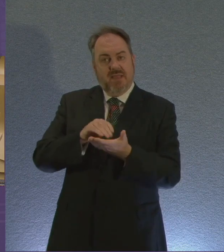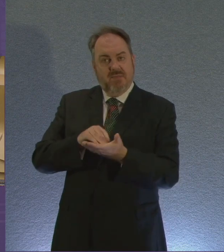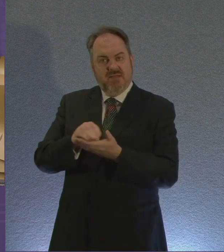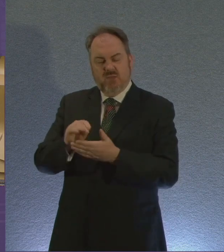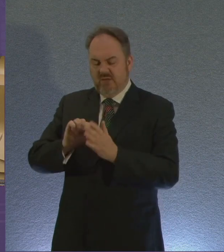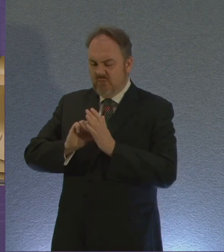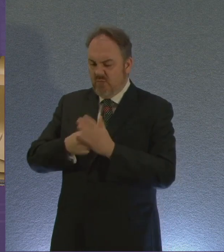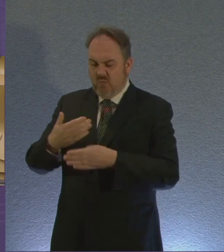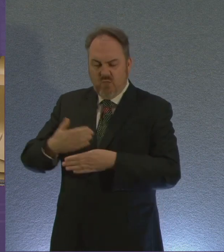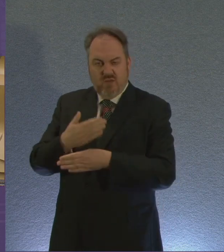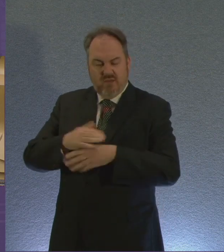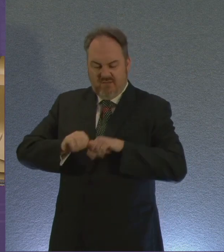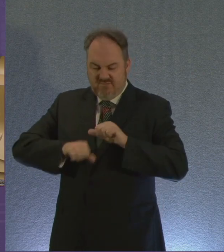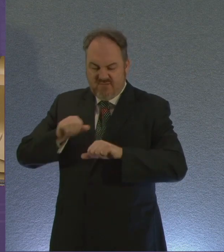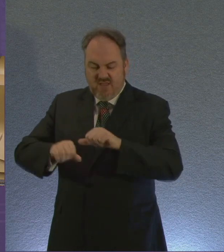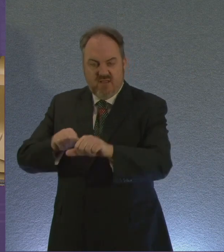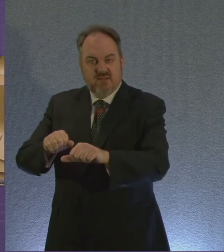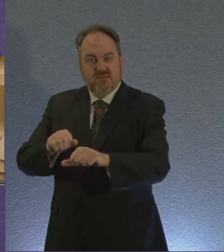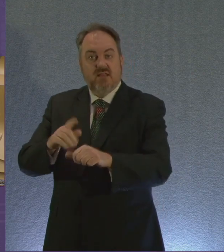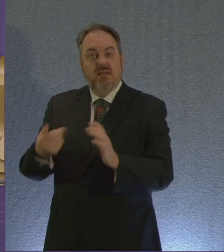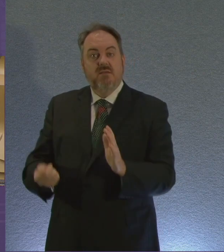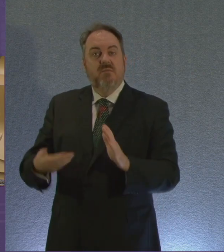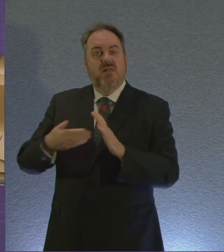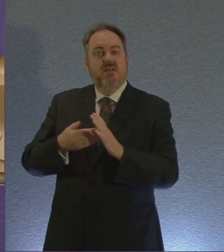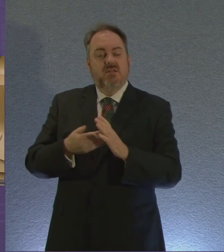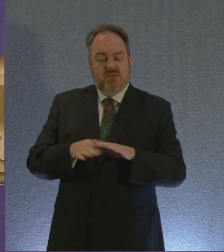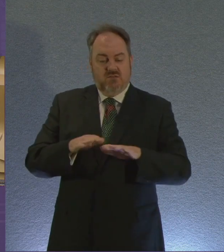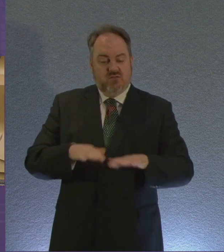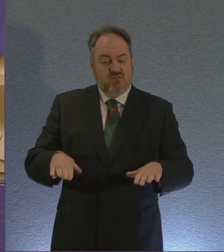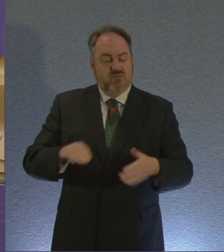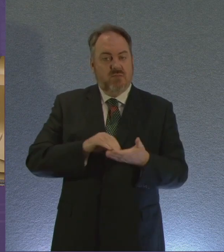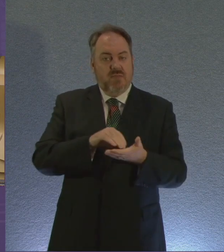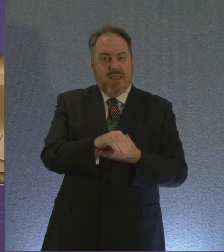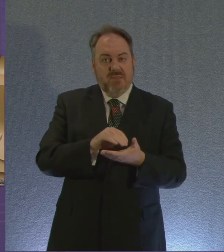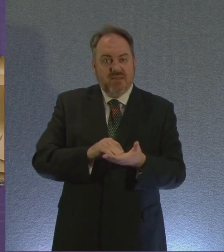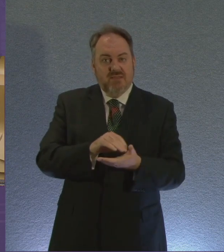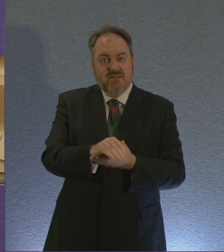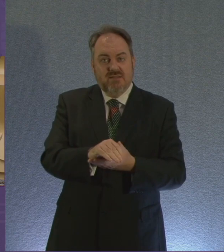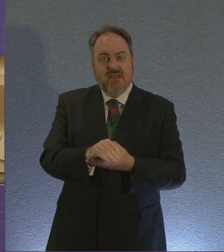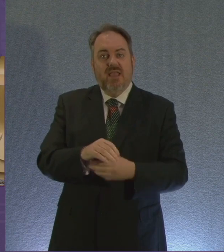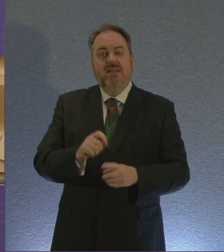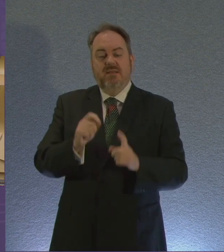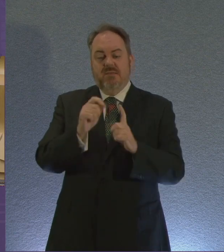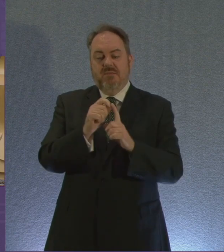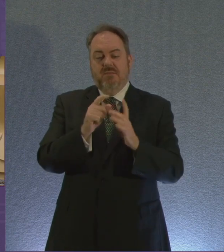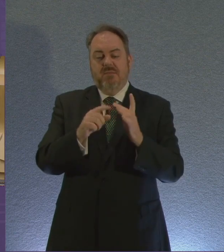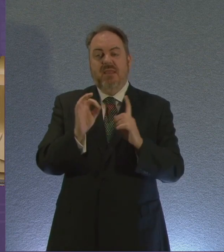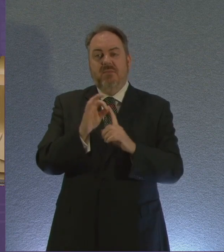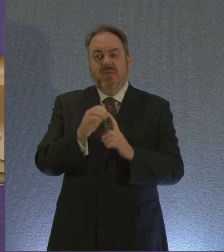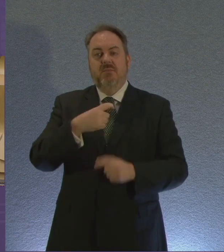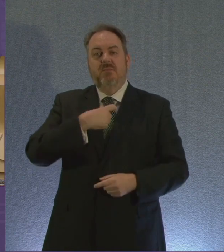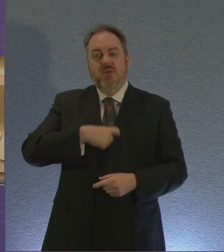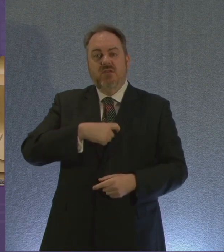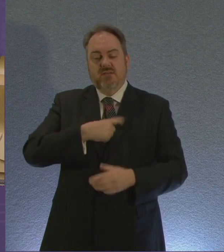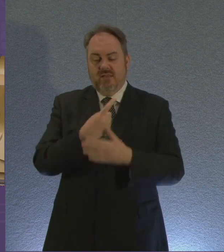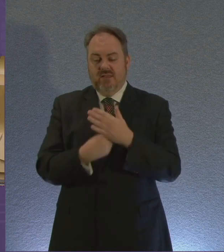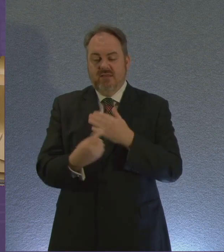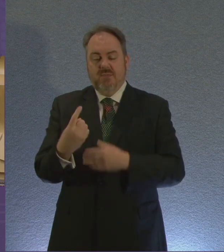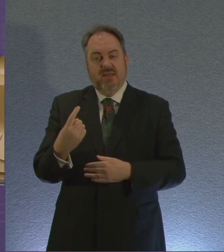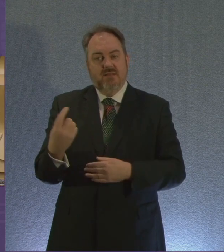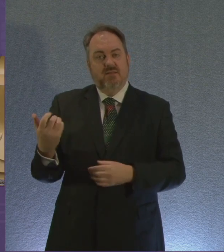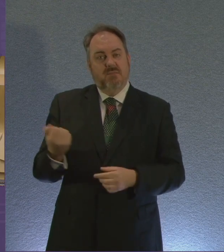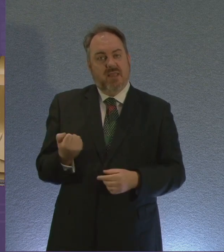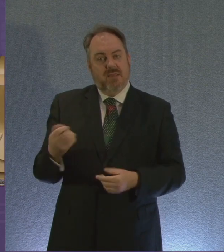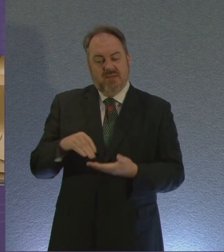to lay out plans for rolling out child disability payment and the Scottish replacement for personal independent payment to the previously agreed